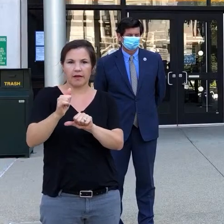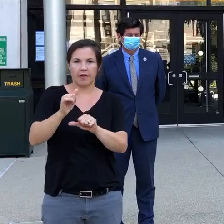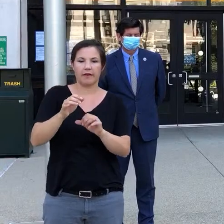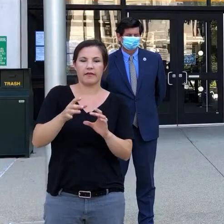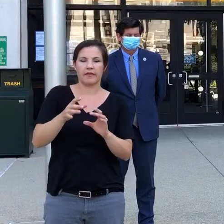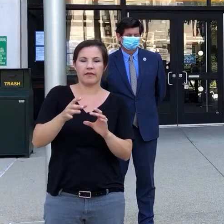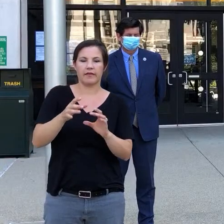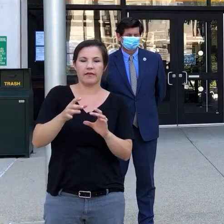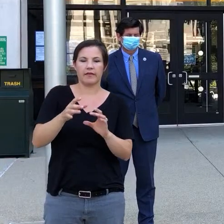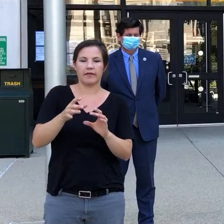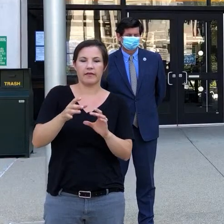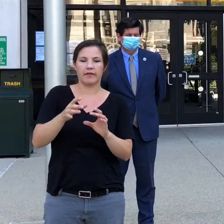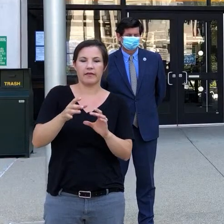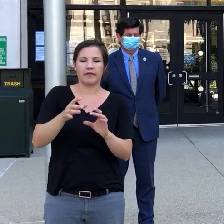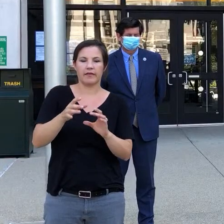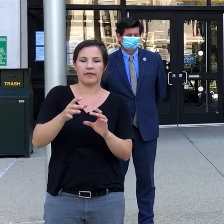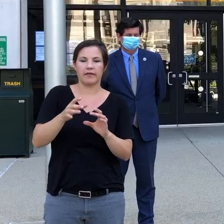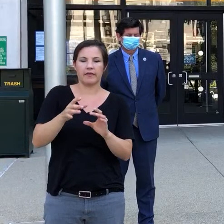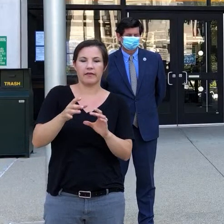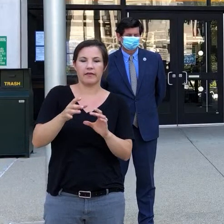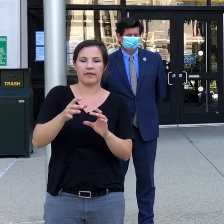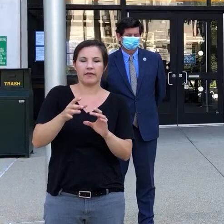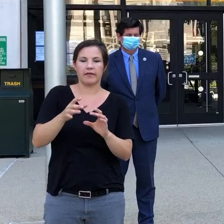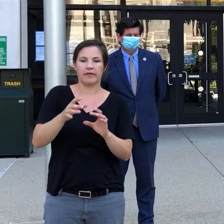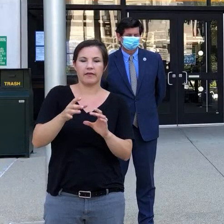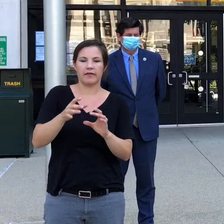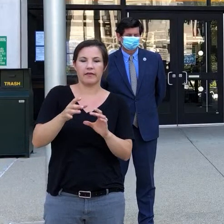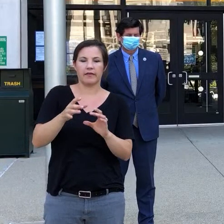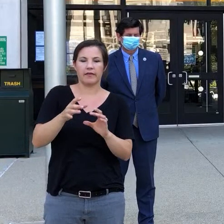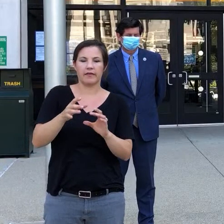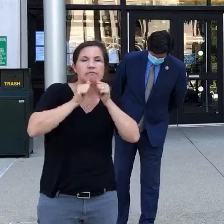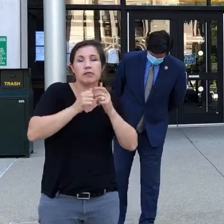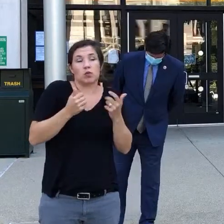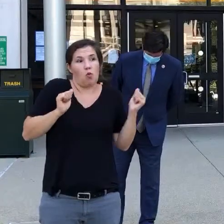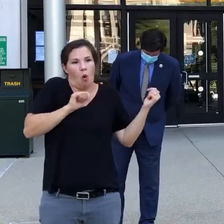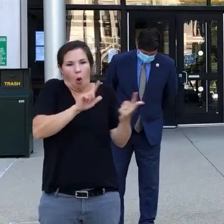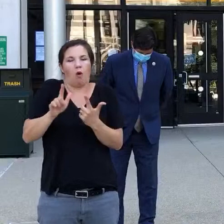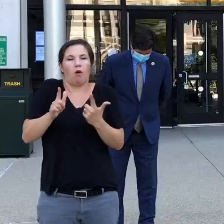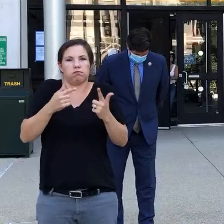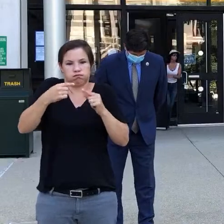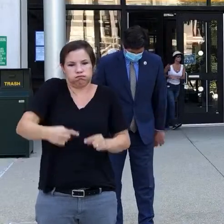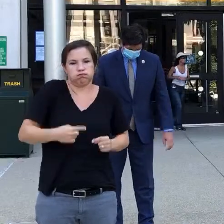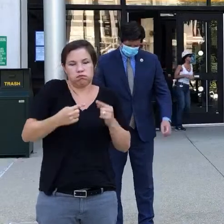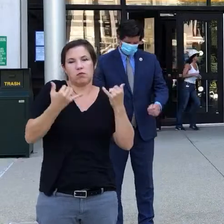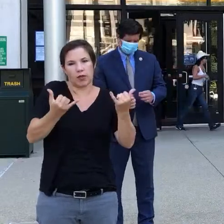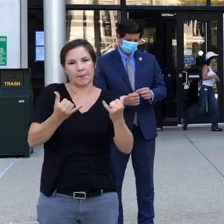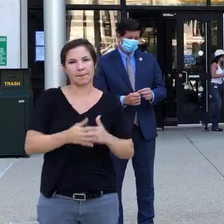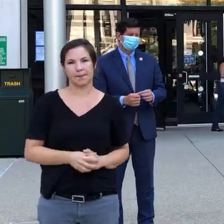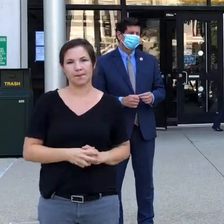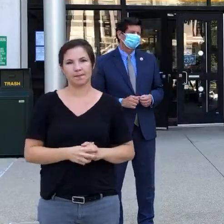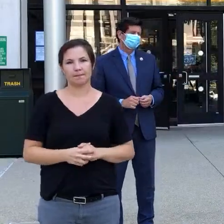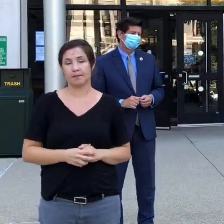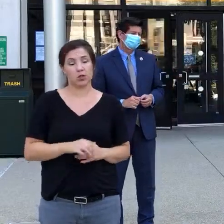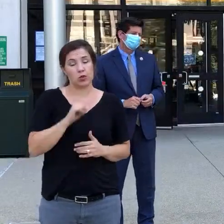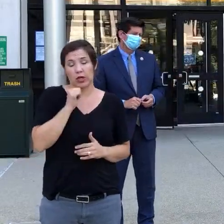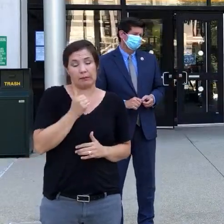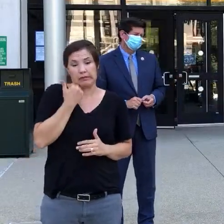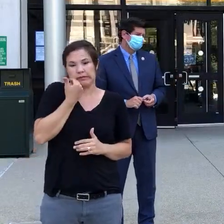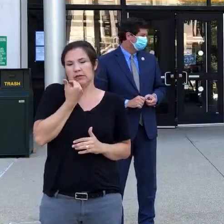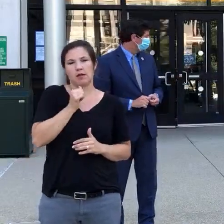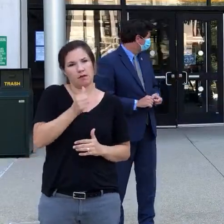with a peer to help you out through those really difficult times, because we're all struggling with really difficult times. You should not be